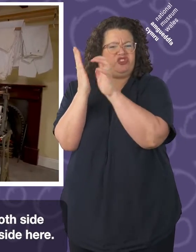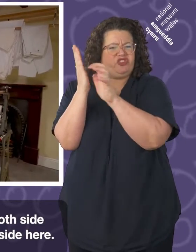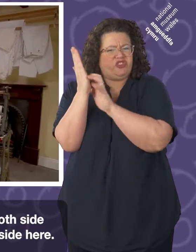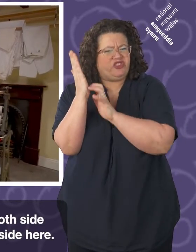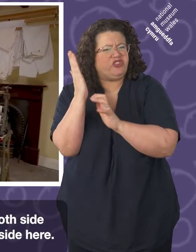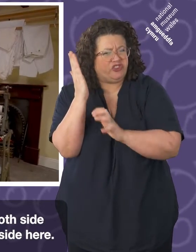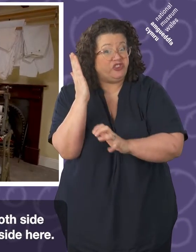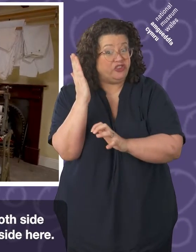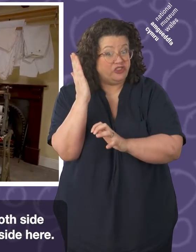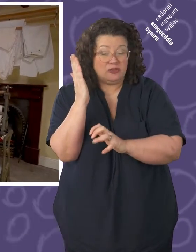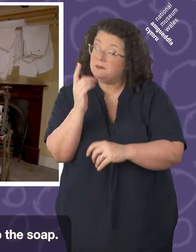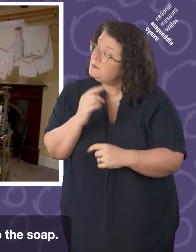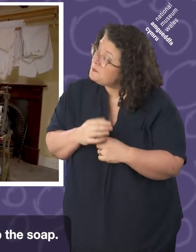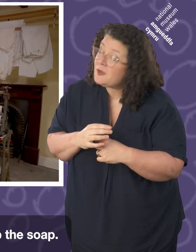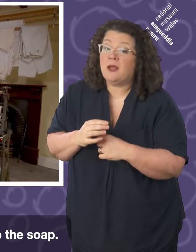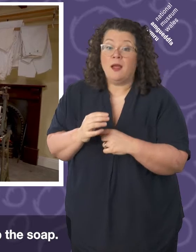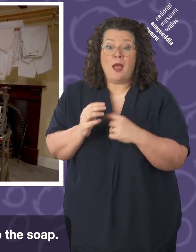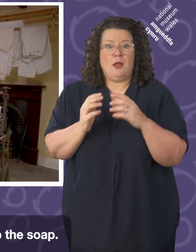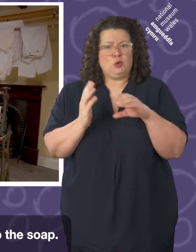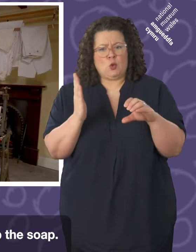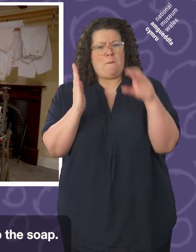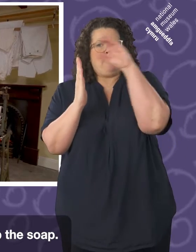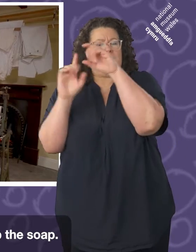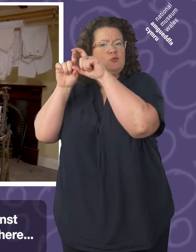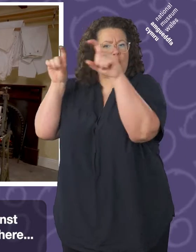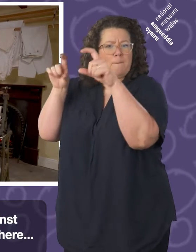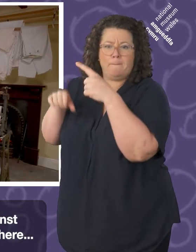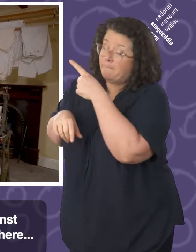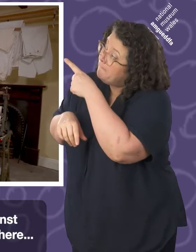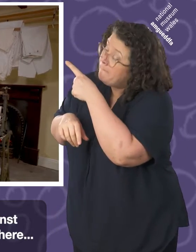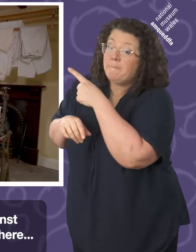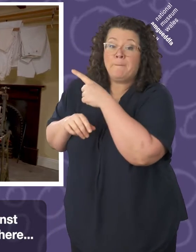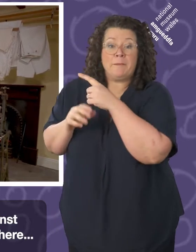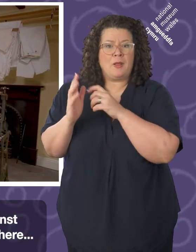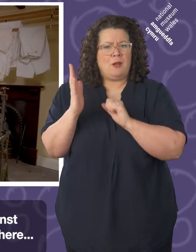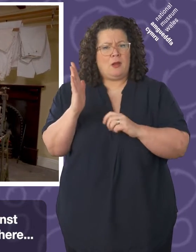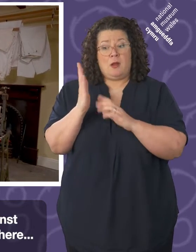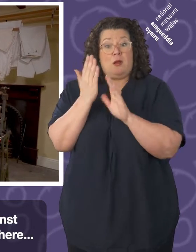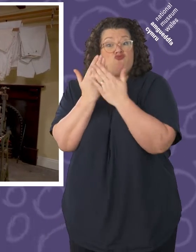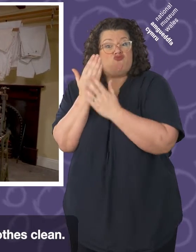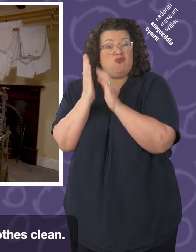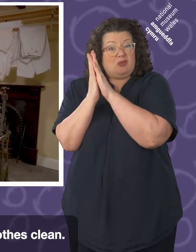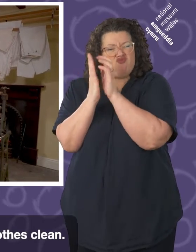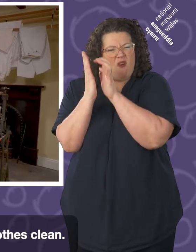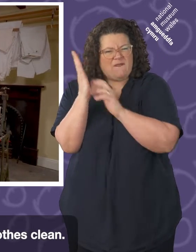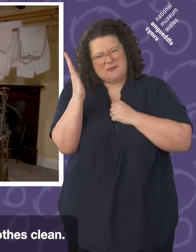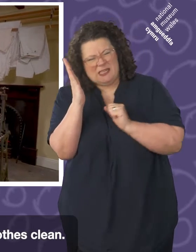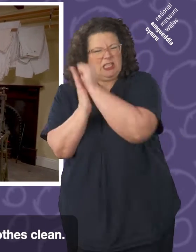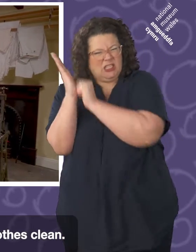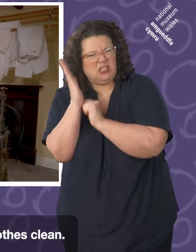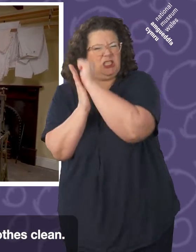it has a rough side here, and a place to keep the soap. And it is against the rough side here.